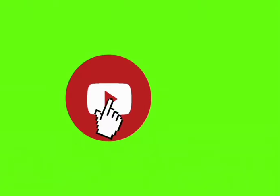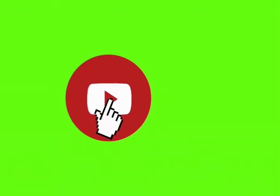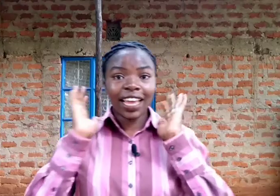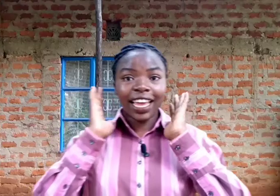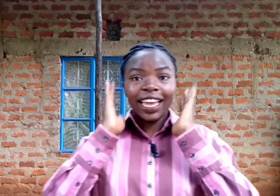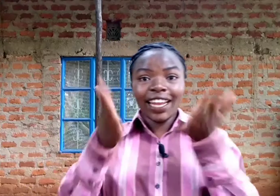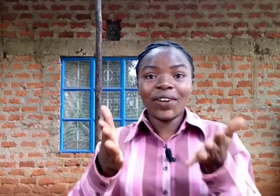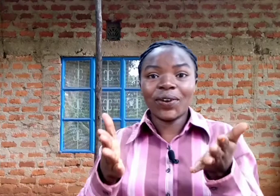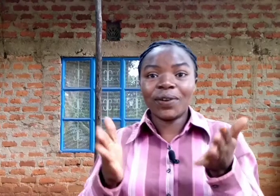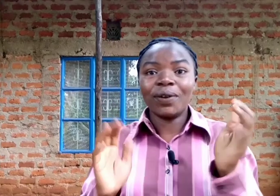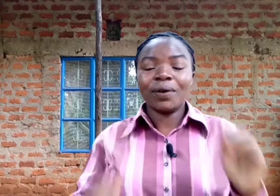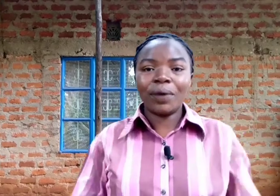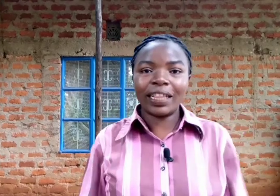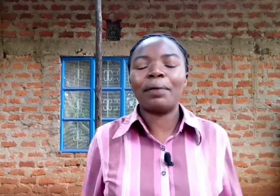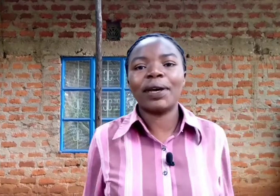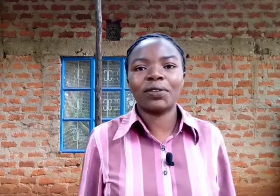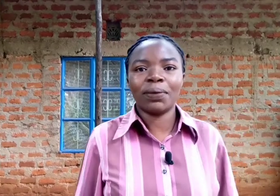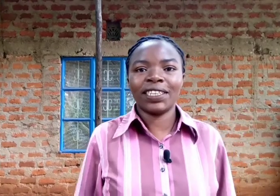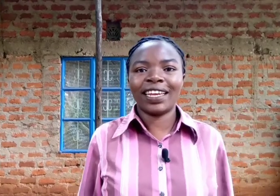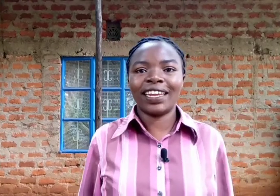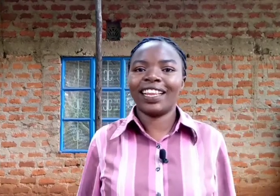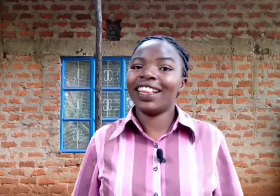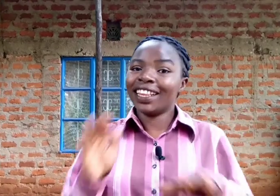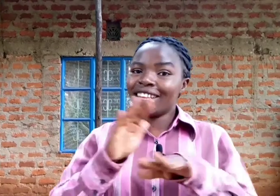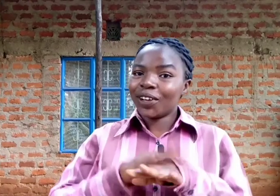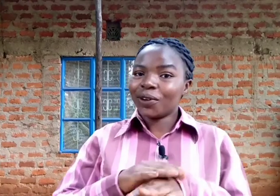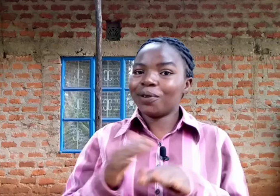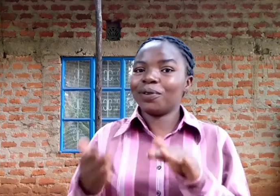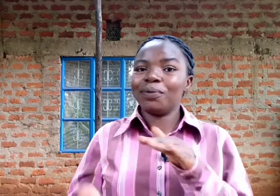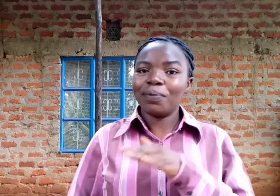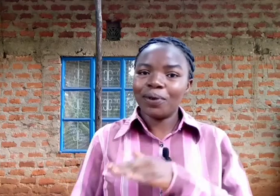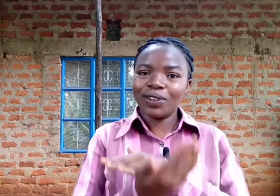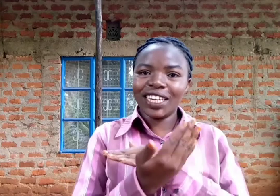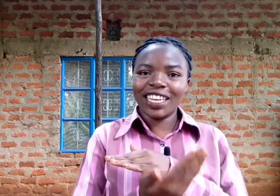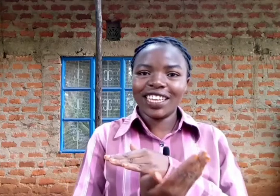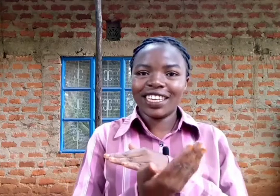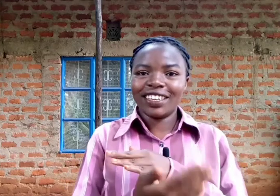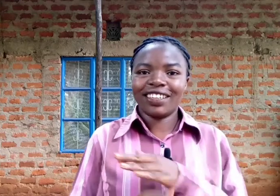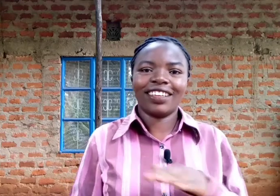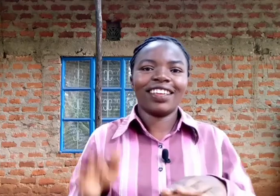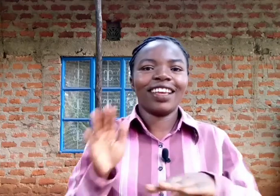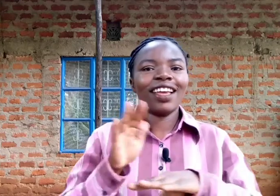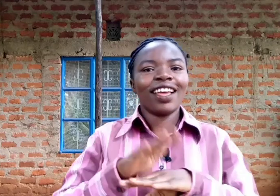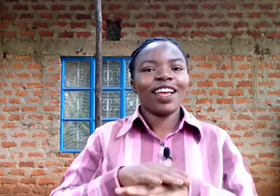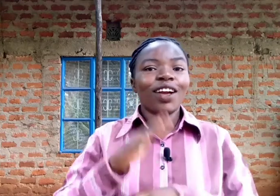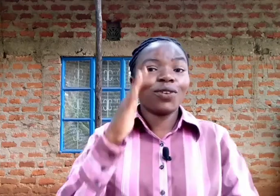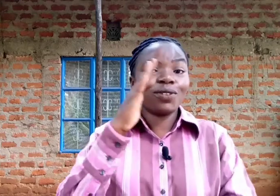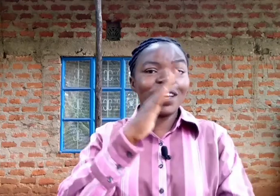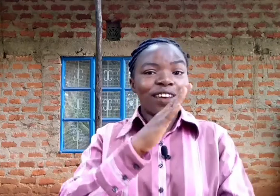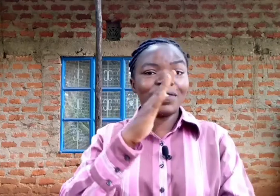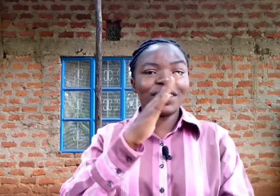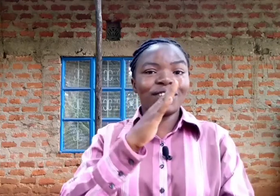hello welcome back to my channel good morning good afternoon